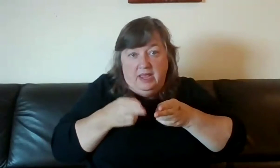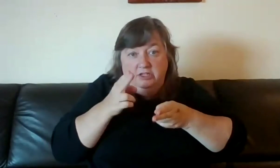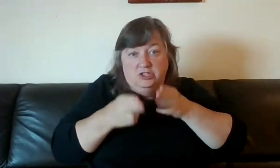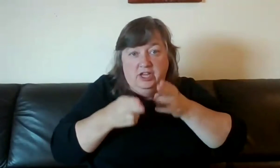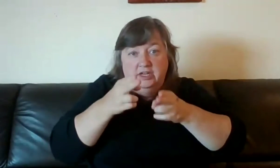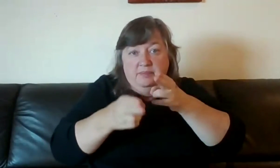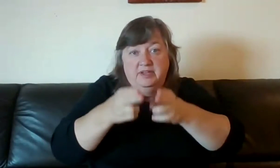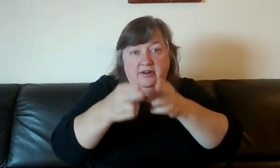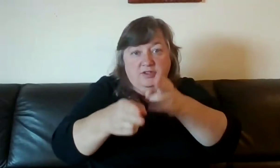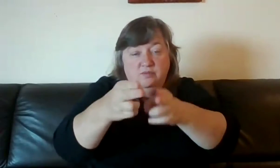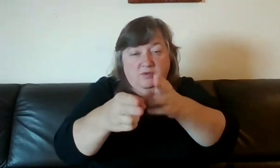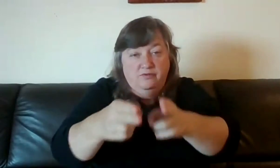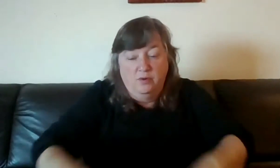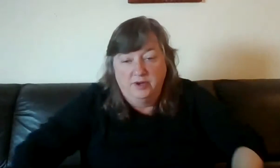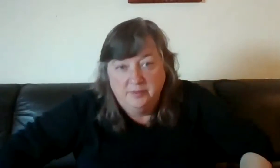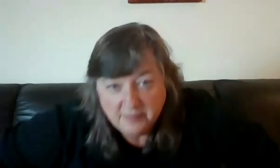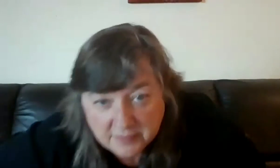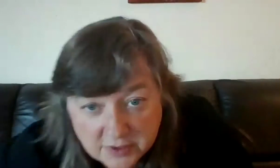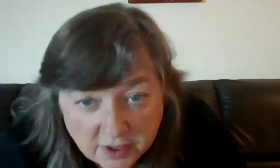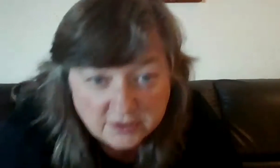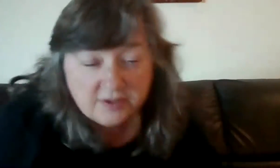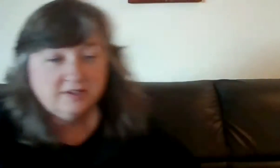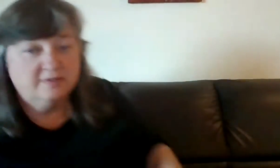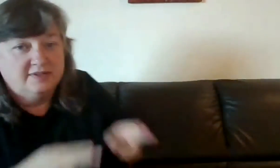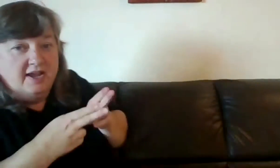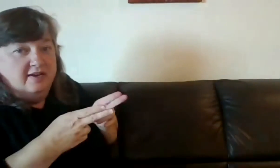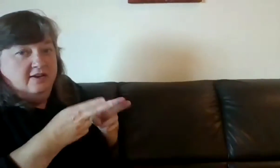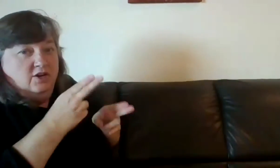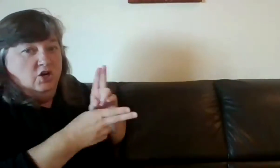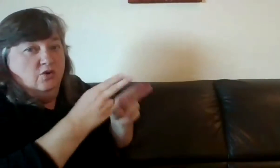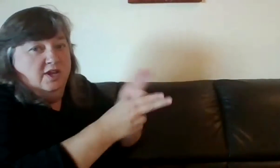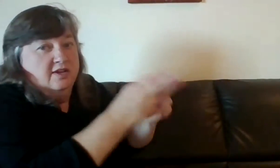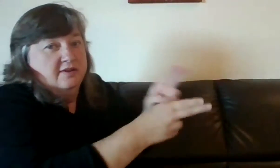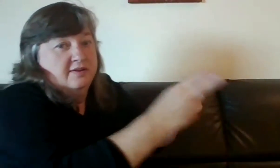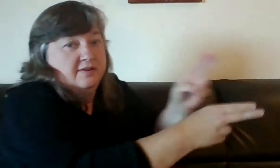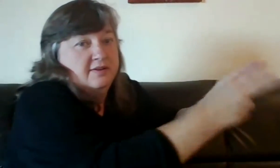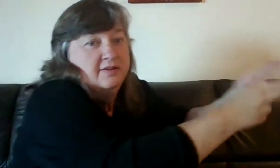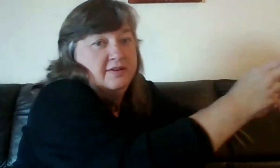and shake it up and down as you move forward. So I'll do this to the side. Hurry.